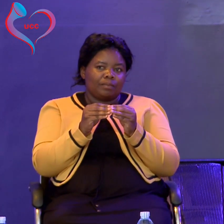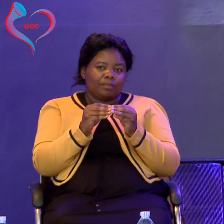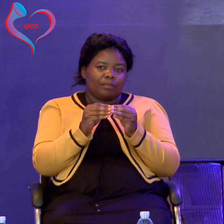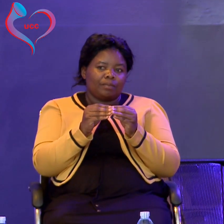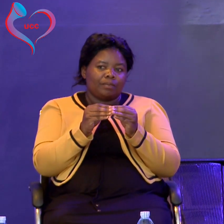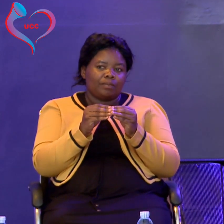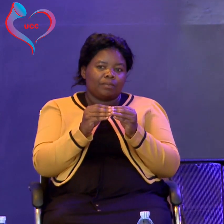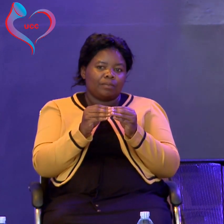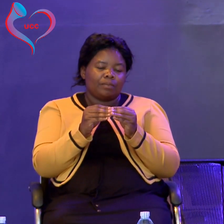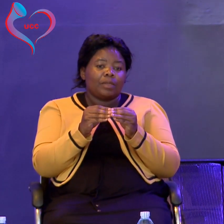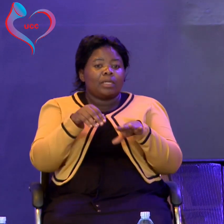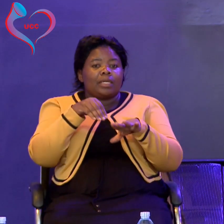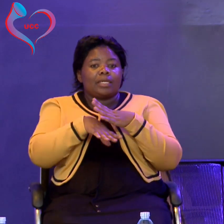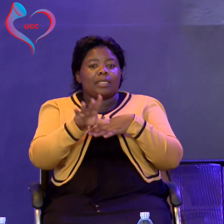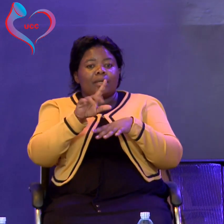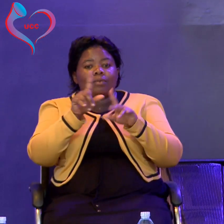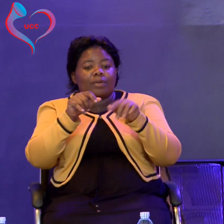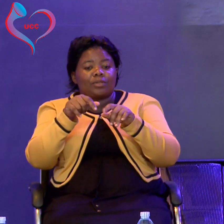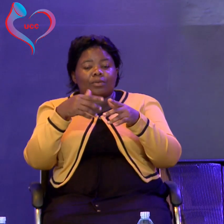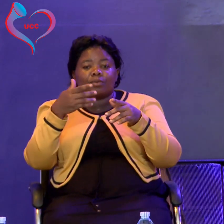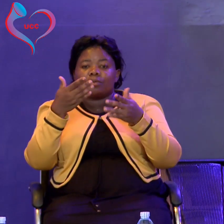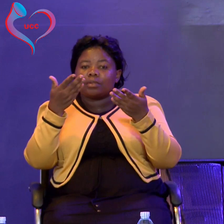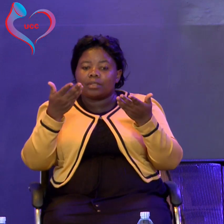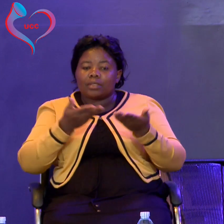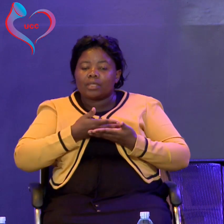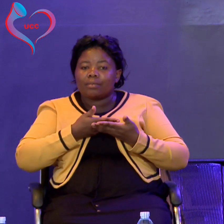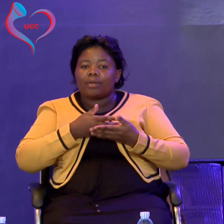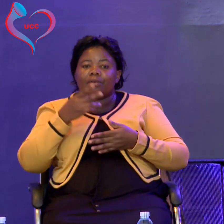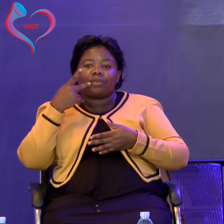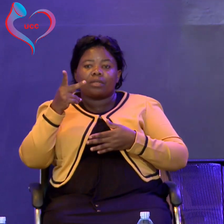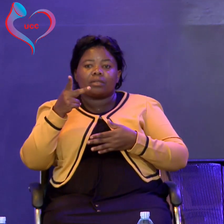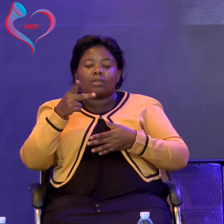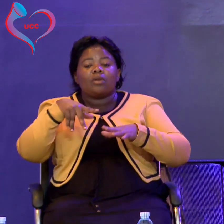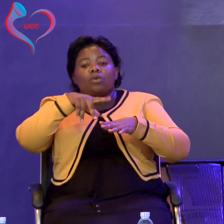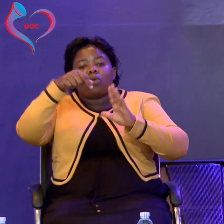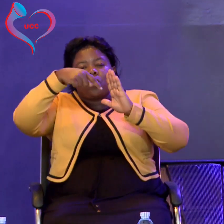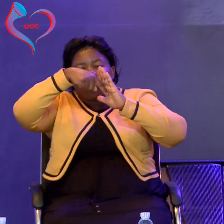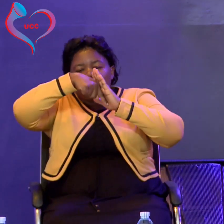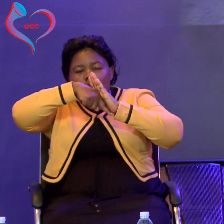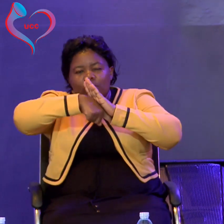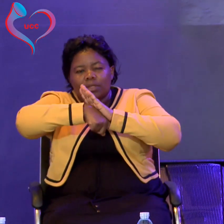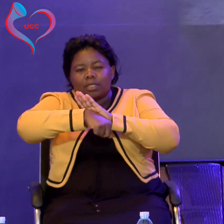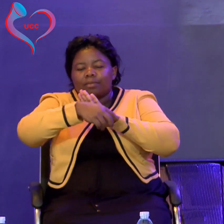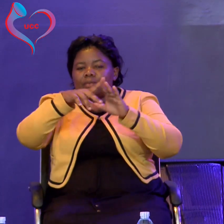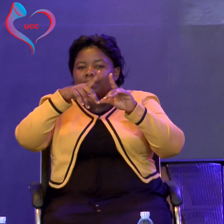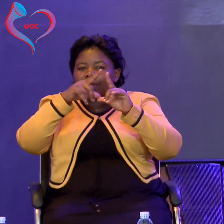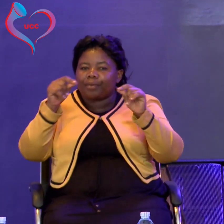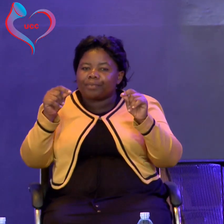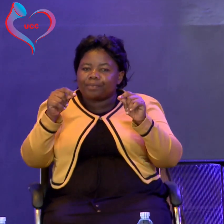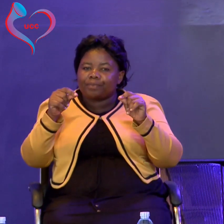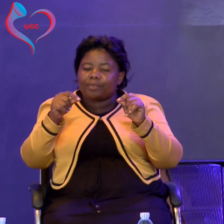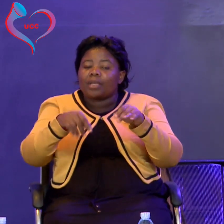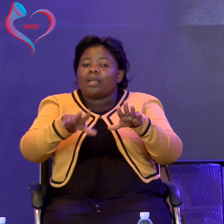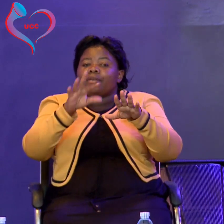mwe muli answer. The question which you've asked, the answer is also there. Go deep in the word. Fasting is a time of going deep